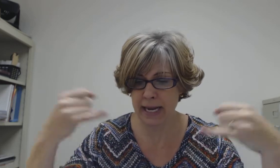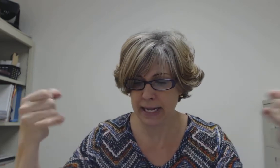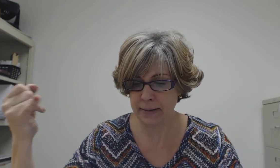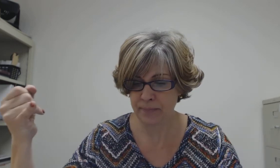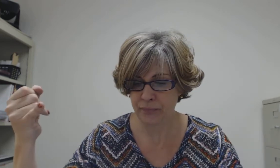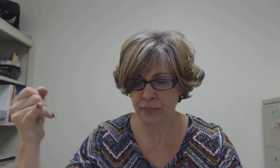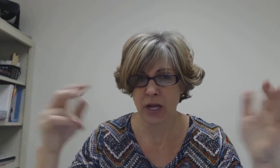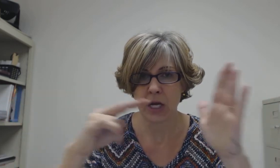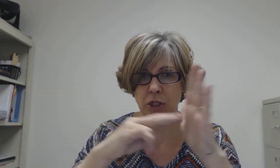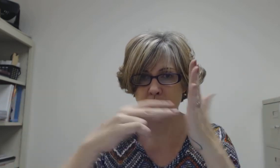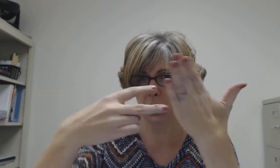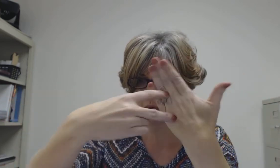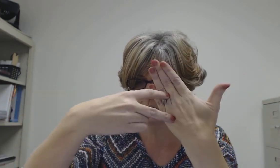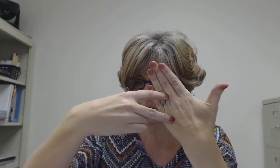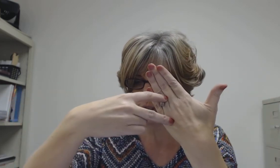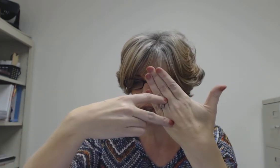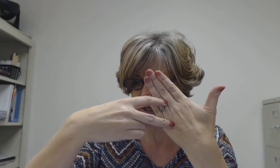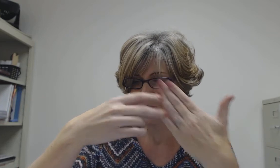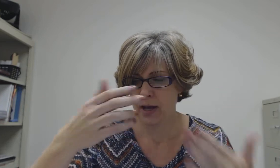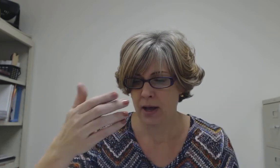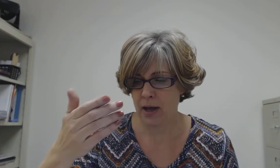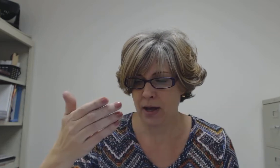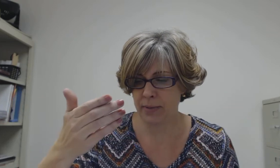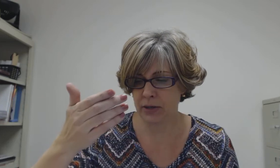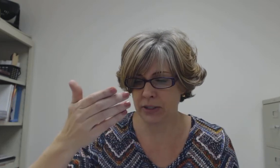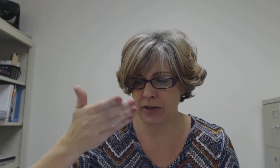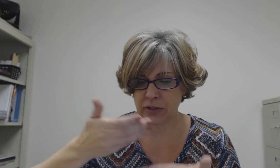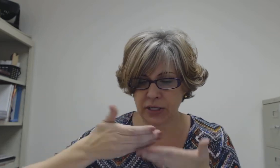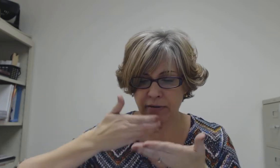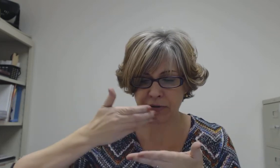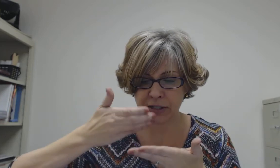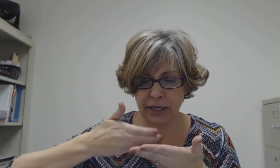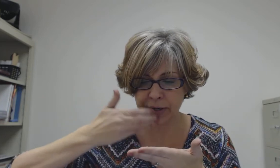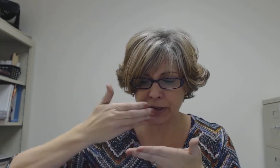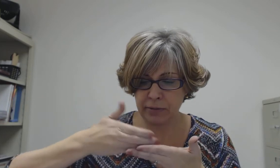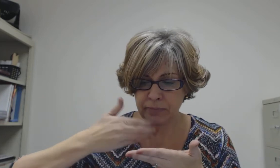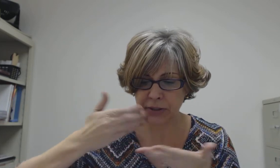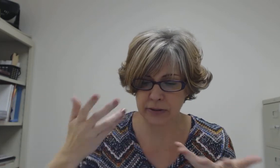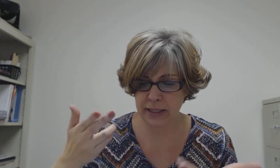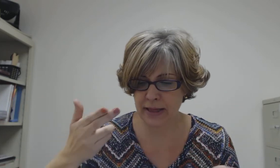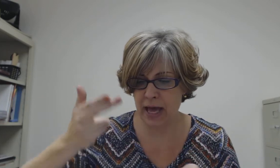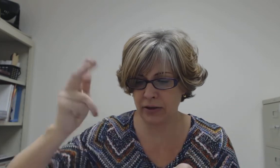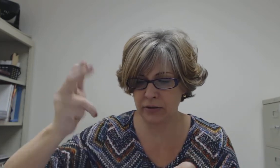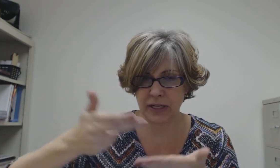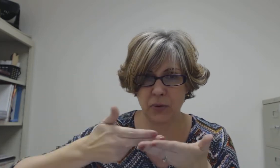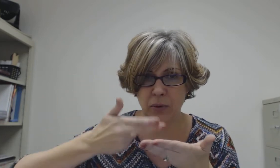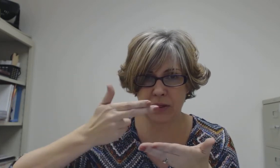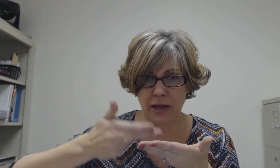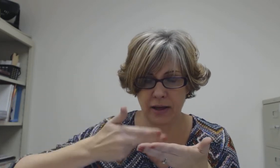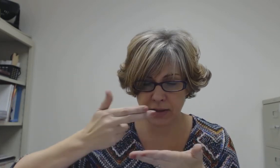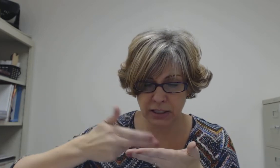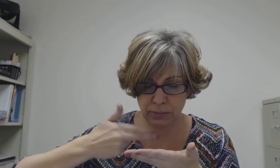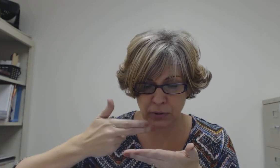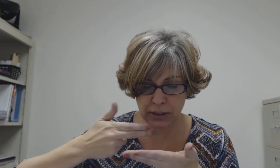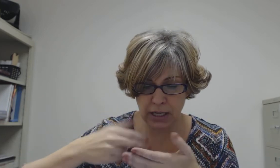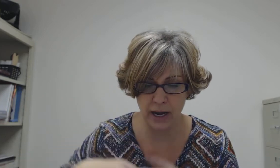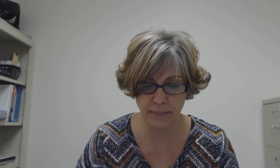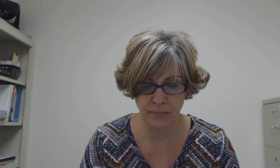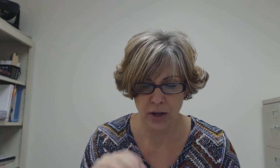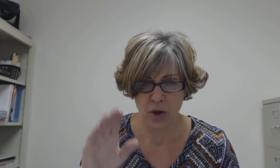spaghetti, toast. Here's another sign for cereal. You'll see that. You'll see it with the spoon sign.